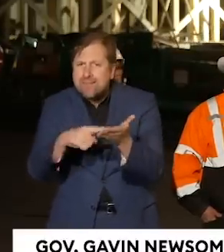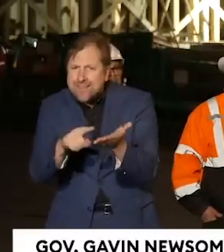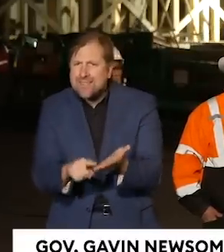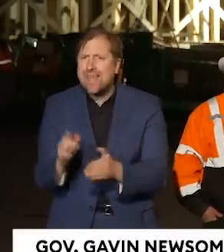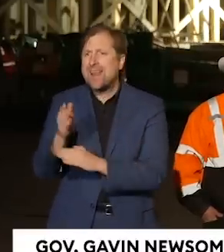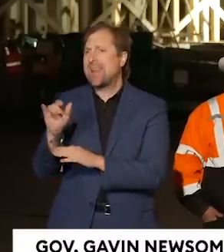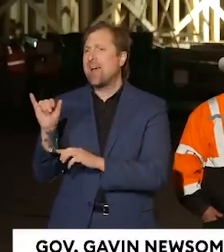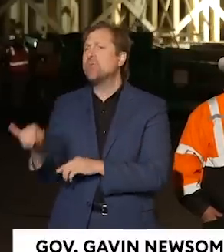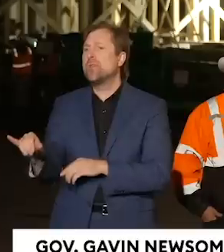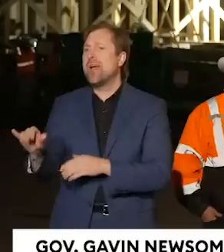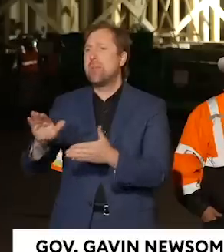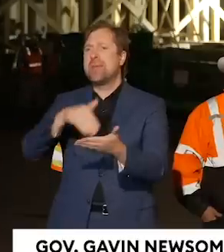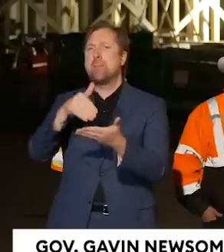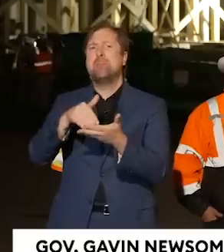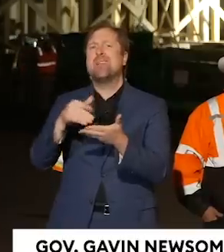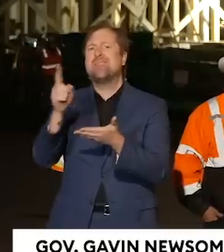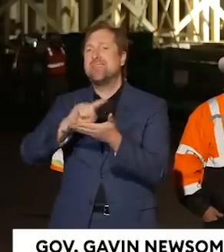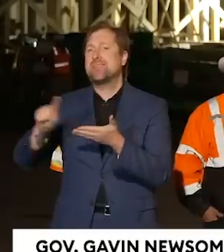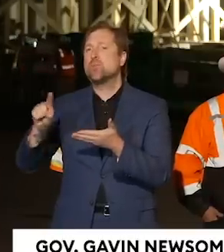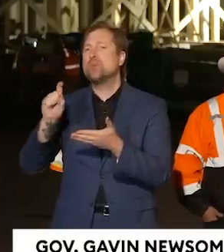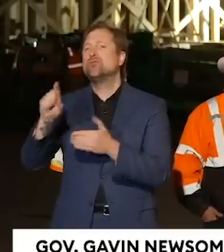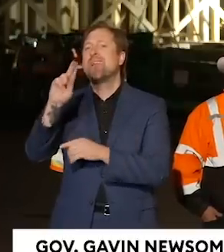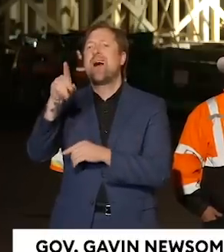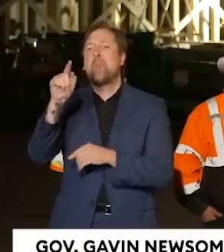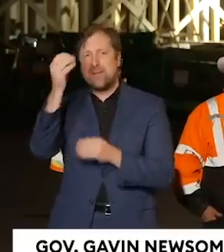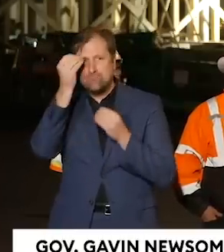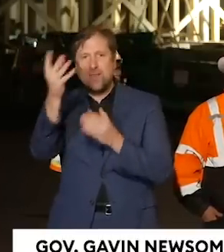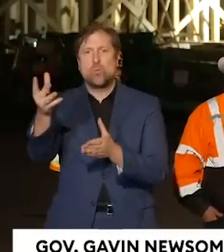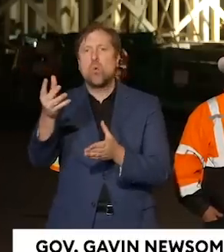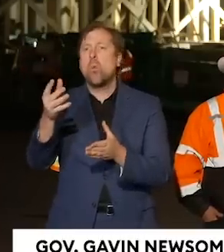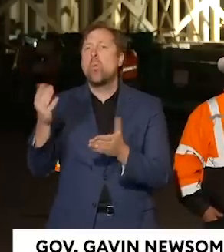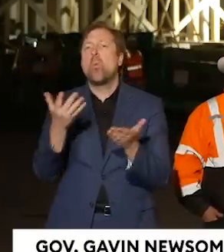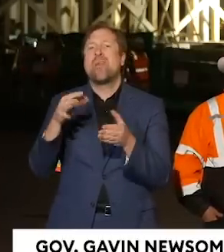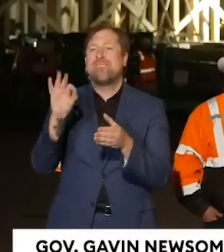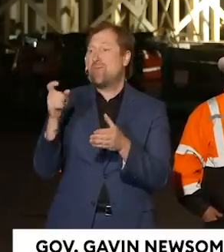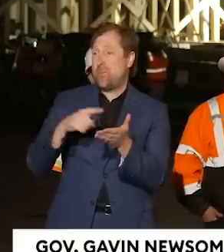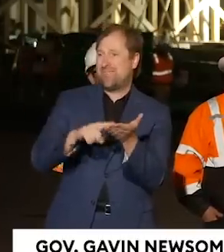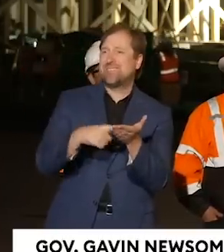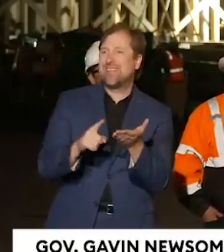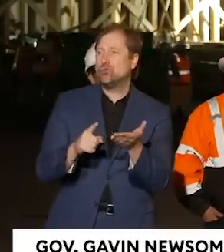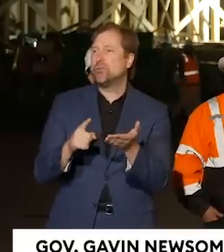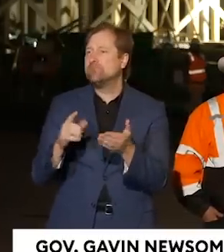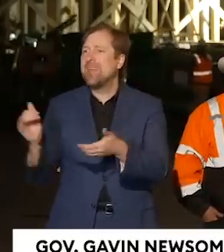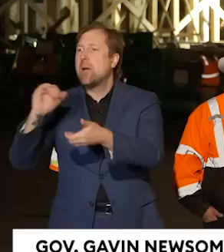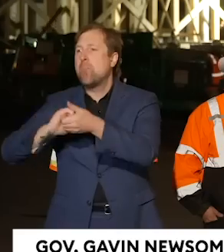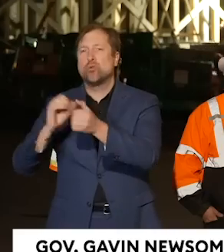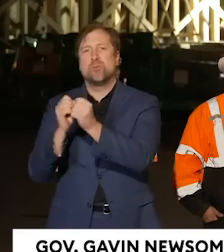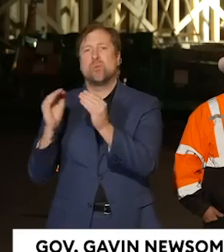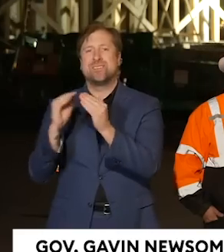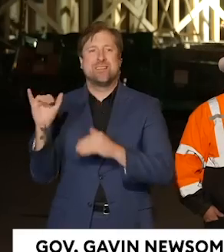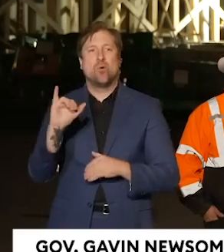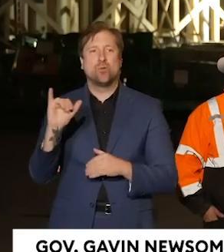thereafter, somewhere in the middle of next week, we'll have an update on the preliminary findings on the basis of our investigation in partnership with the city as